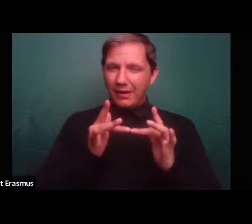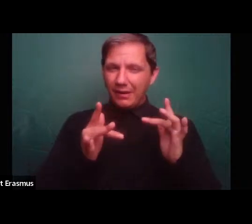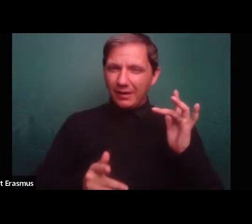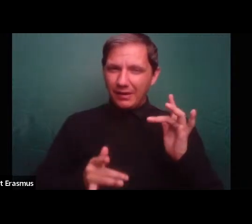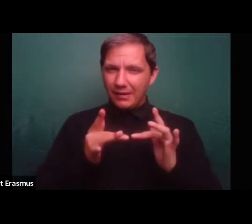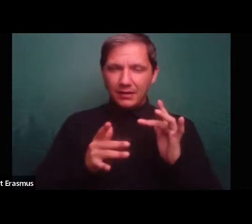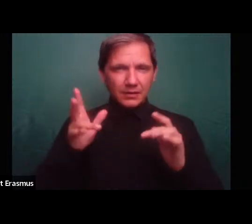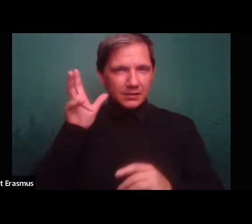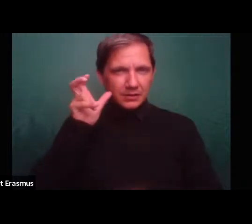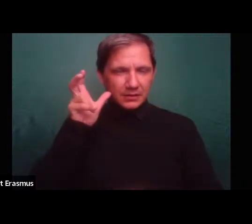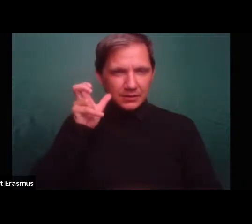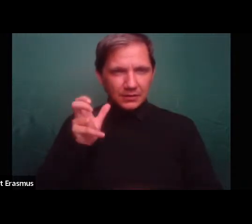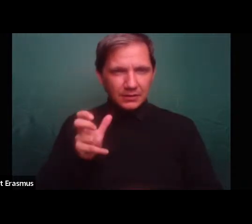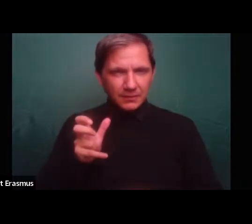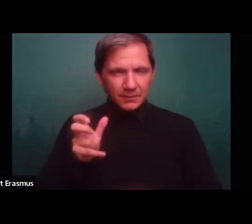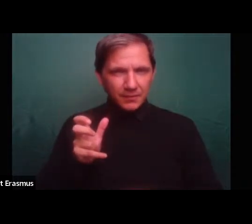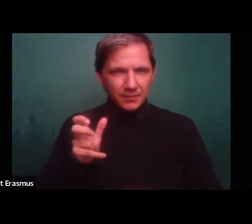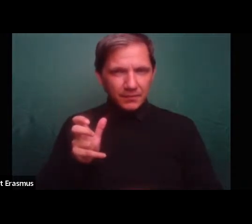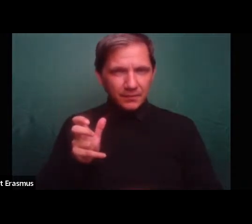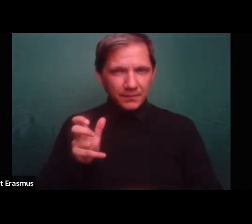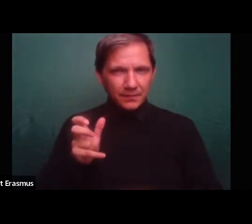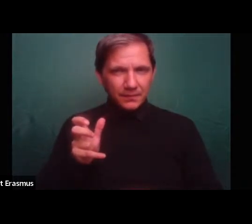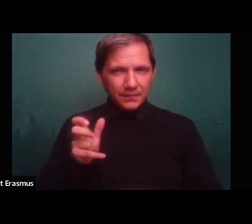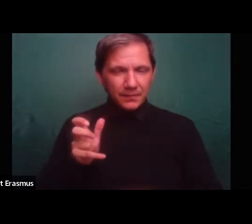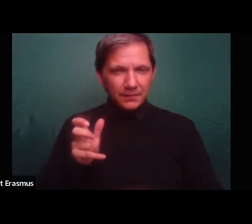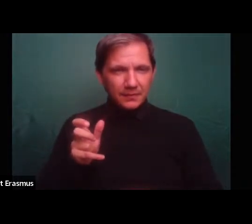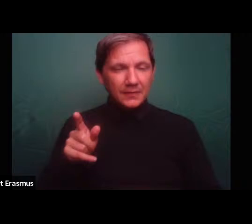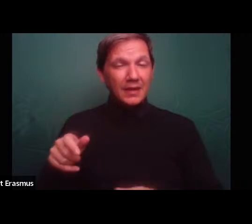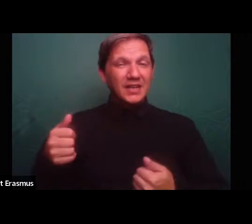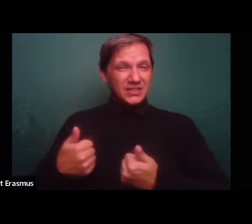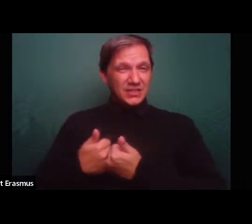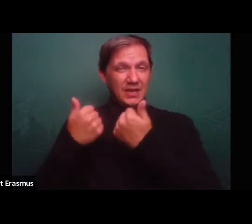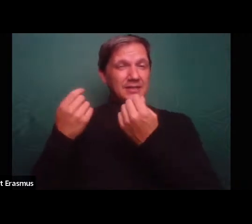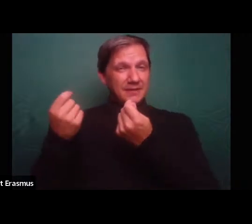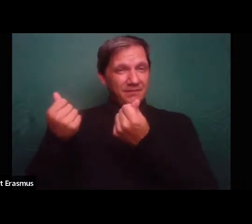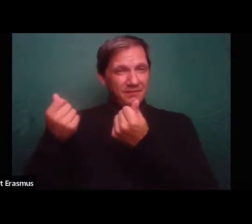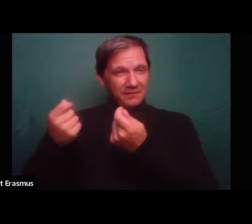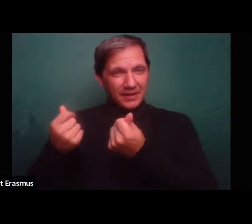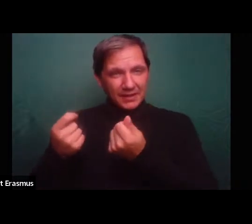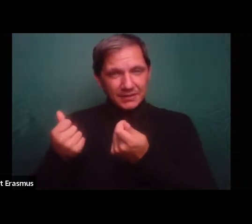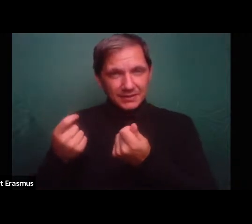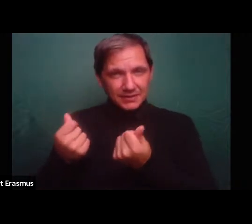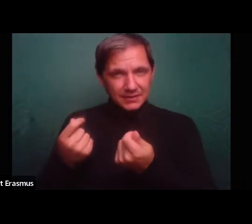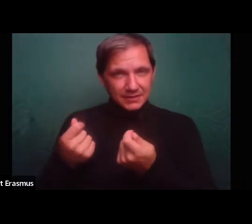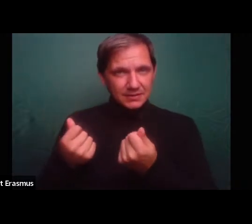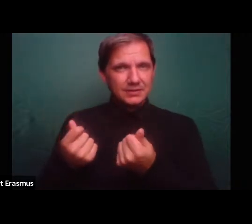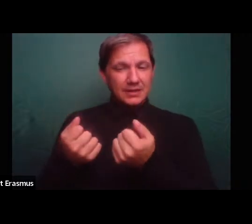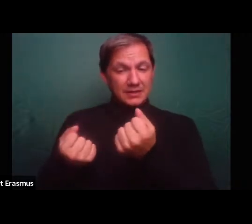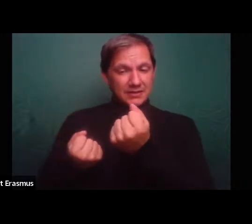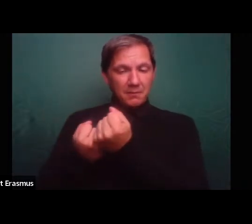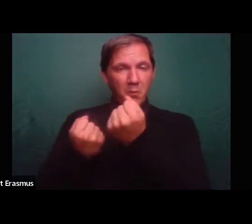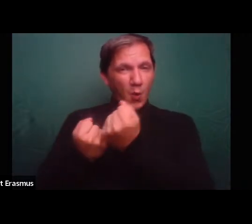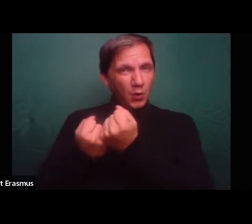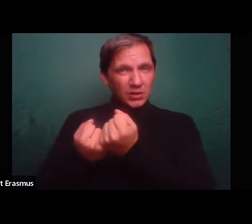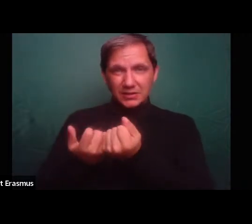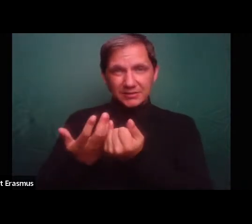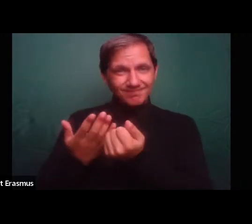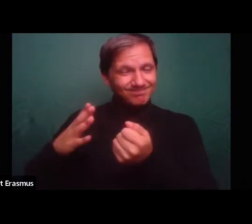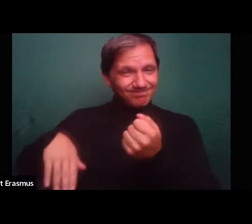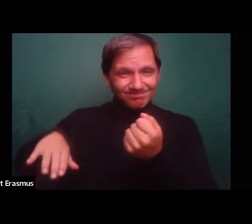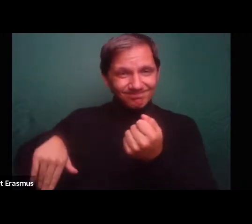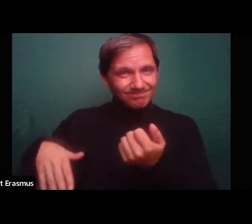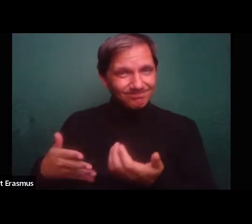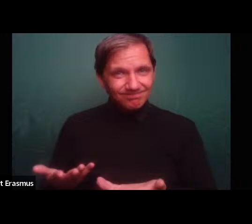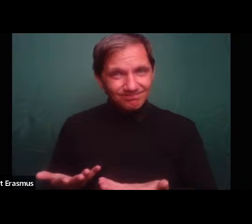with funds, with finances, and lack of support for these learners,